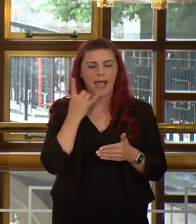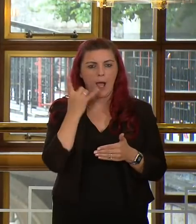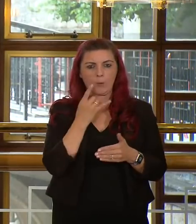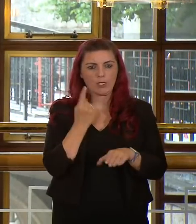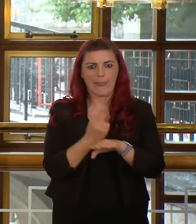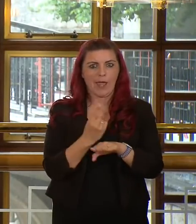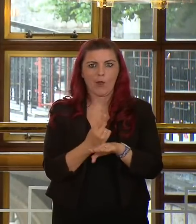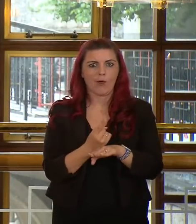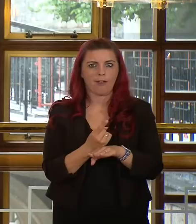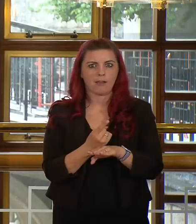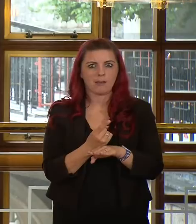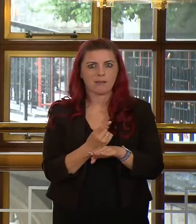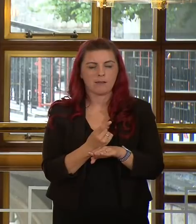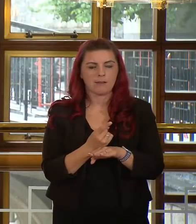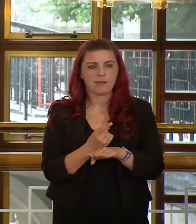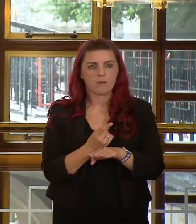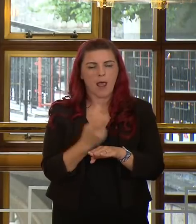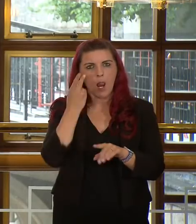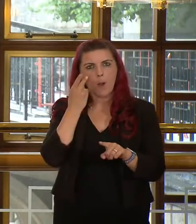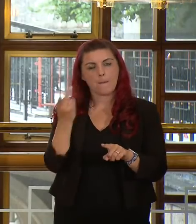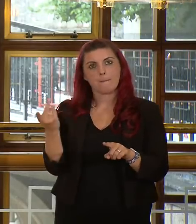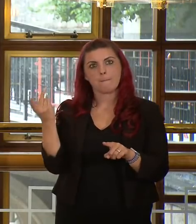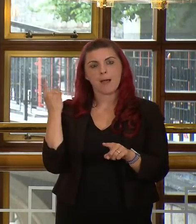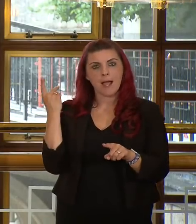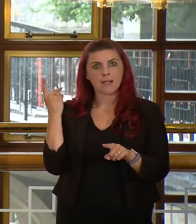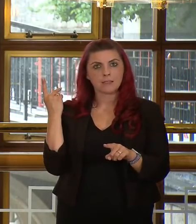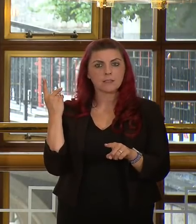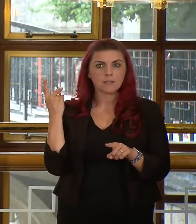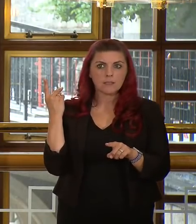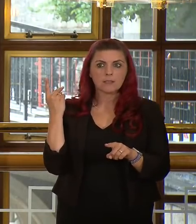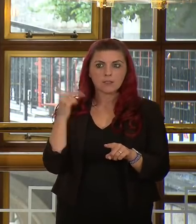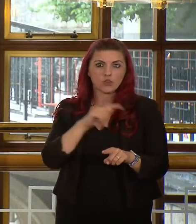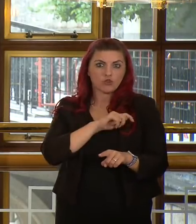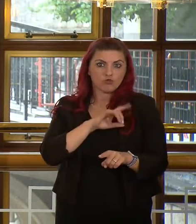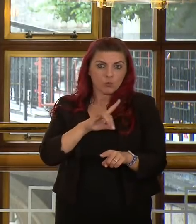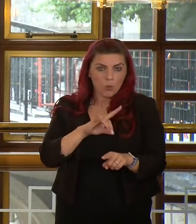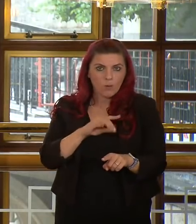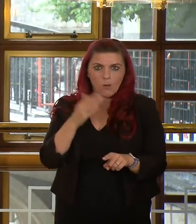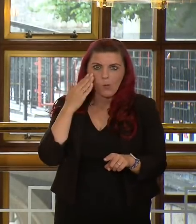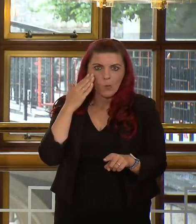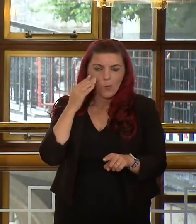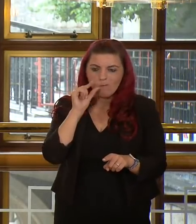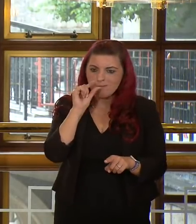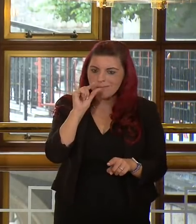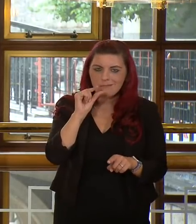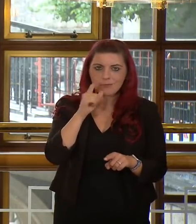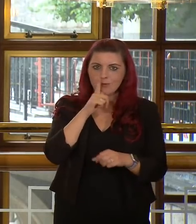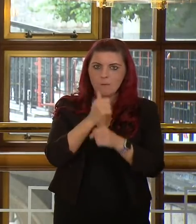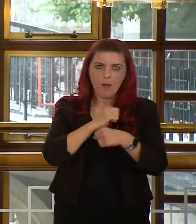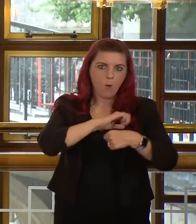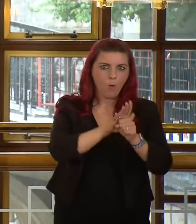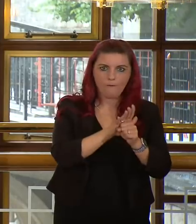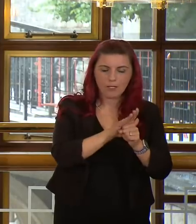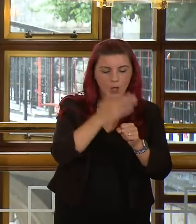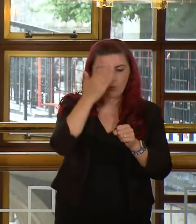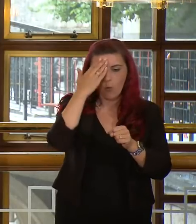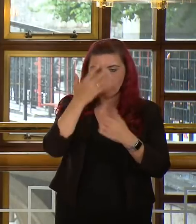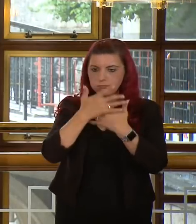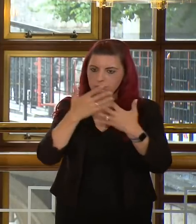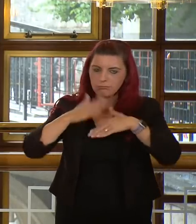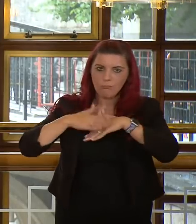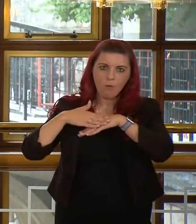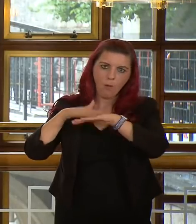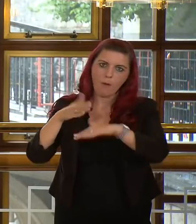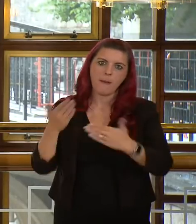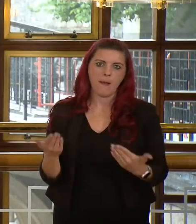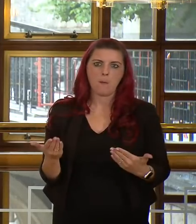nation. Looking back then, the truth is we knew very little about this virus. We know a lot more about it